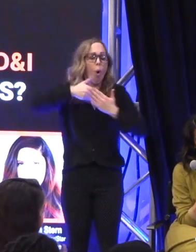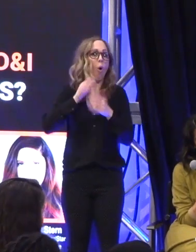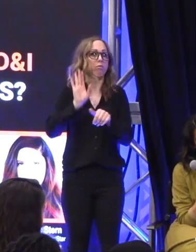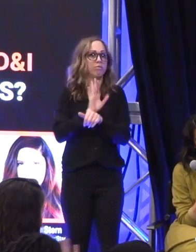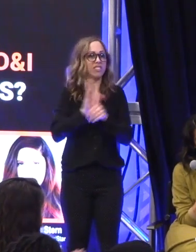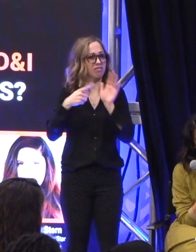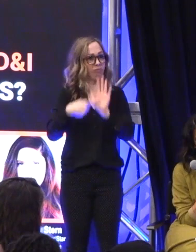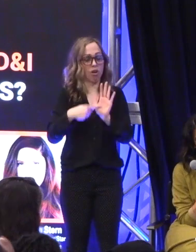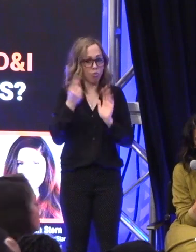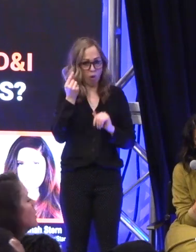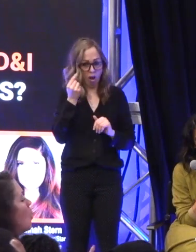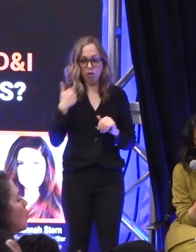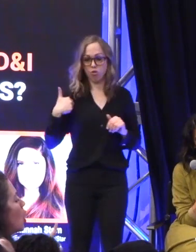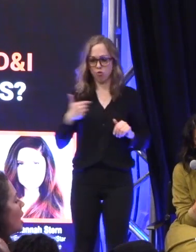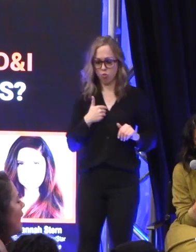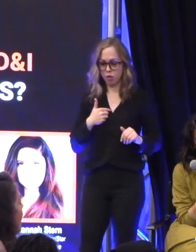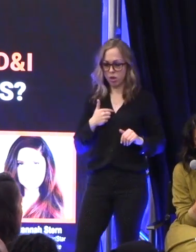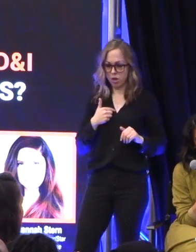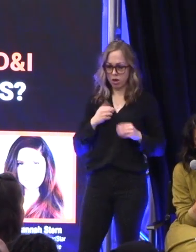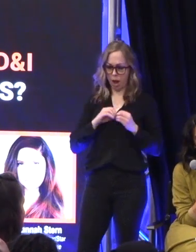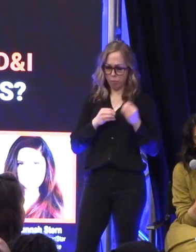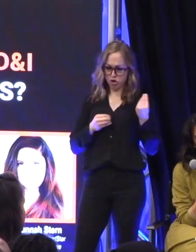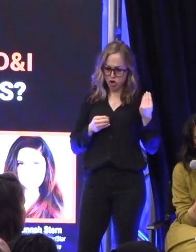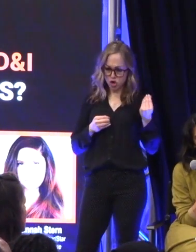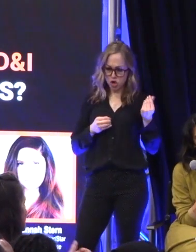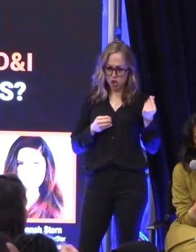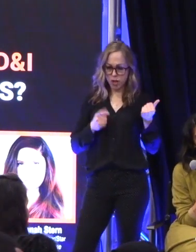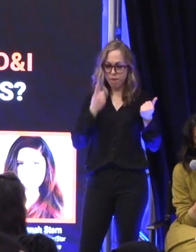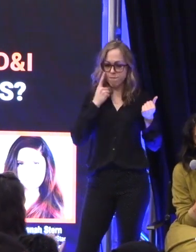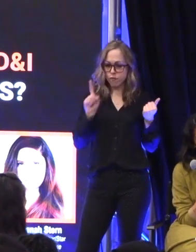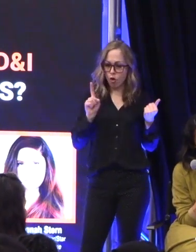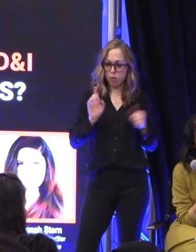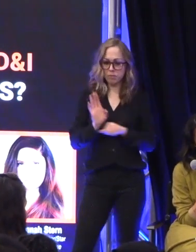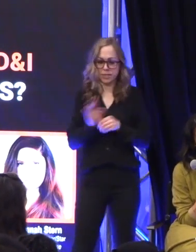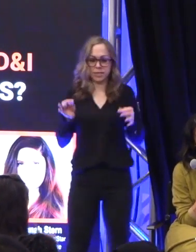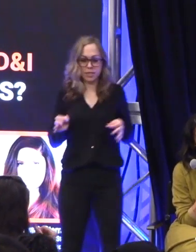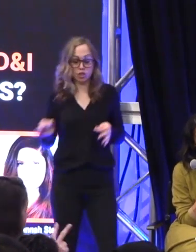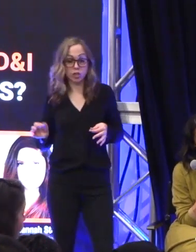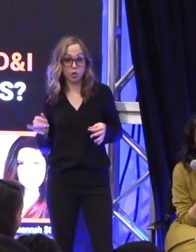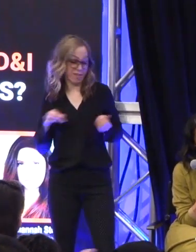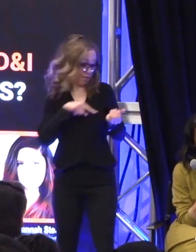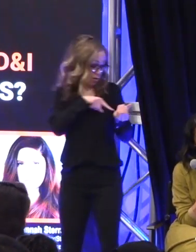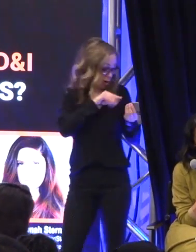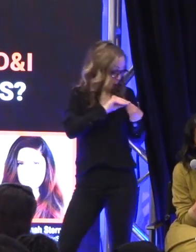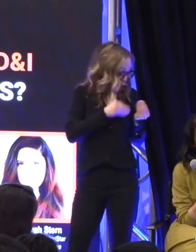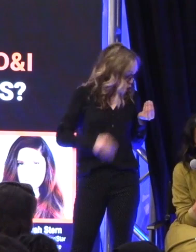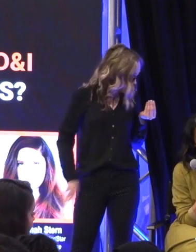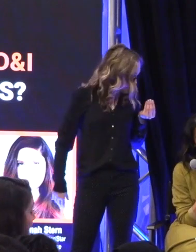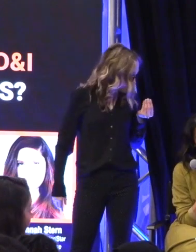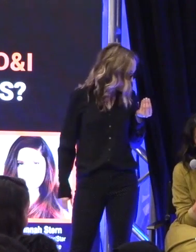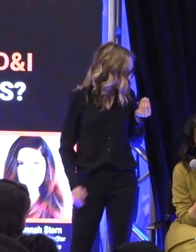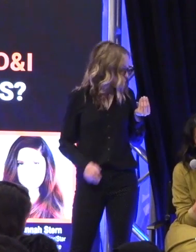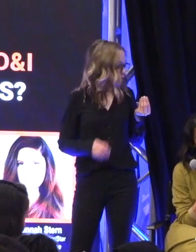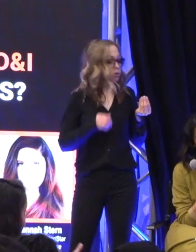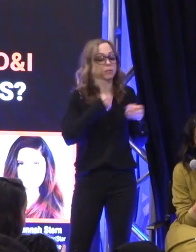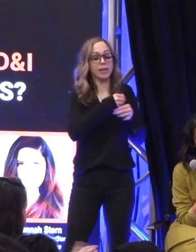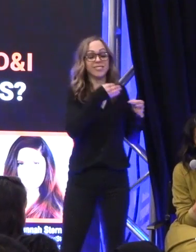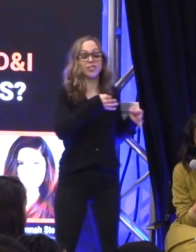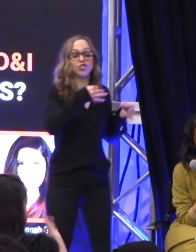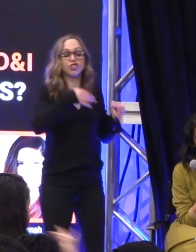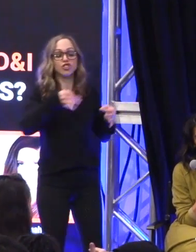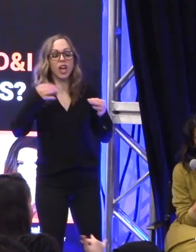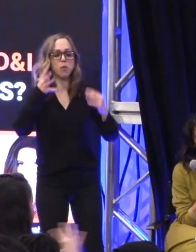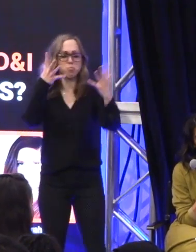is, we're looking at the numbers to make our business decisions. If they're looking at the numbers and they're choosing to do a lot of